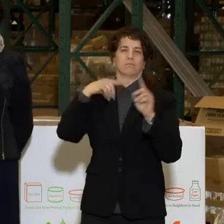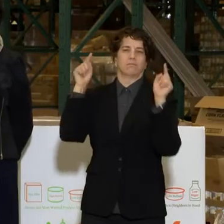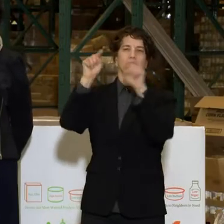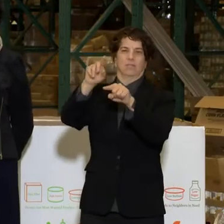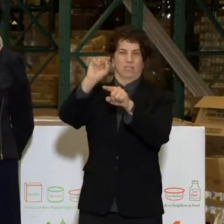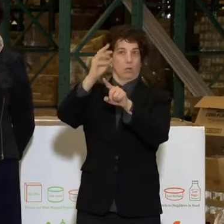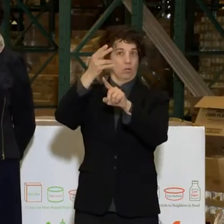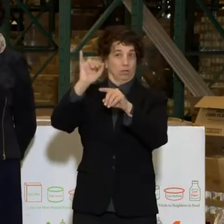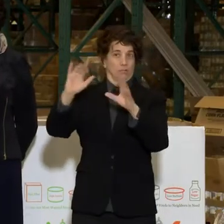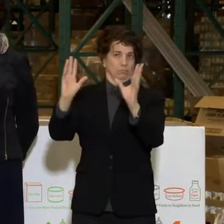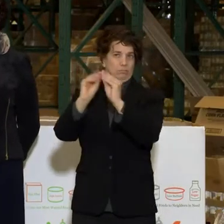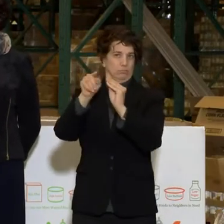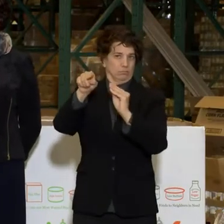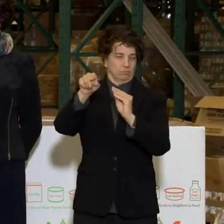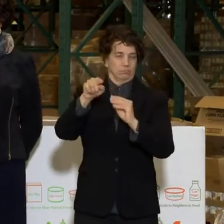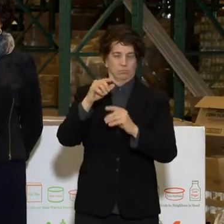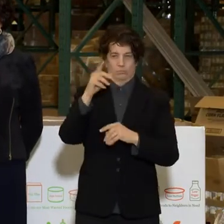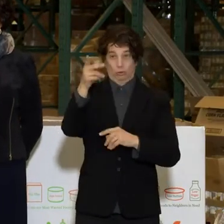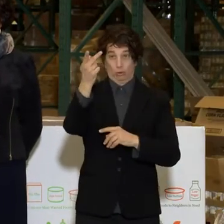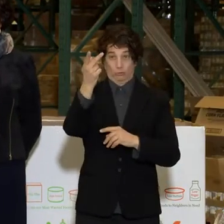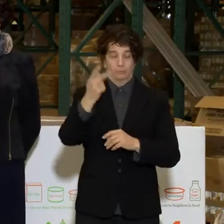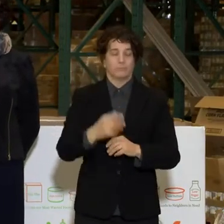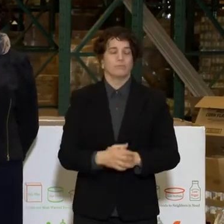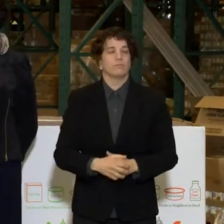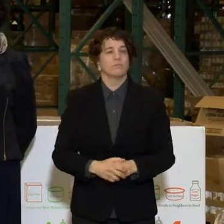has already warned the United States